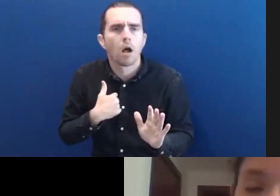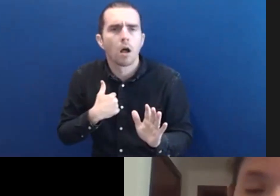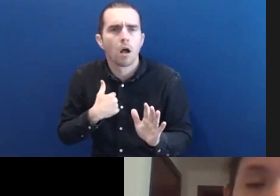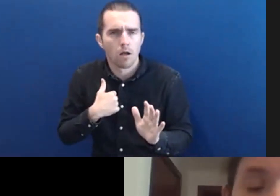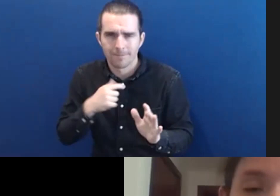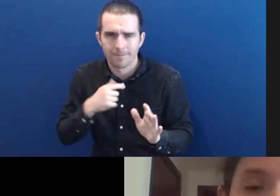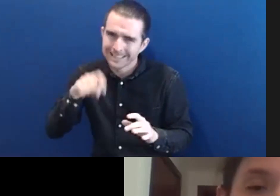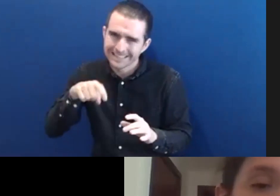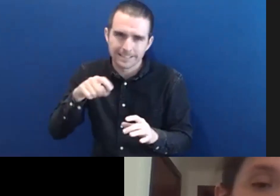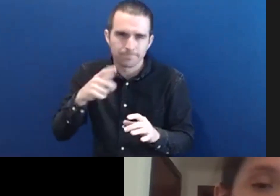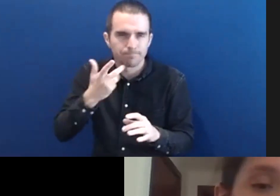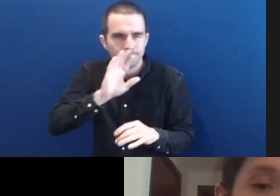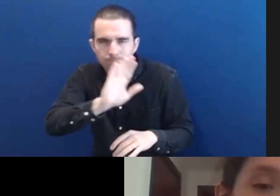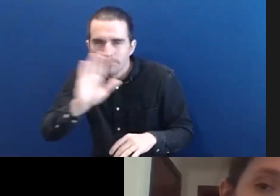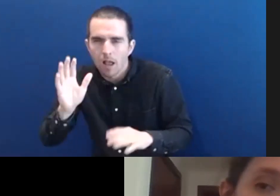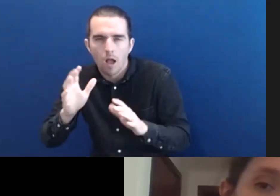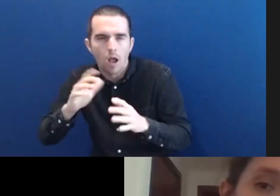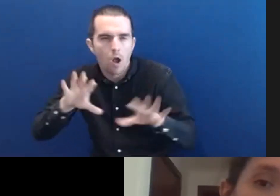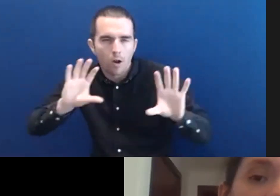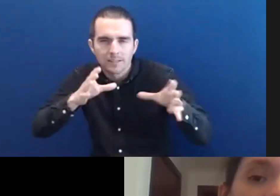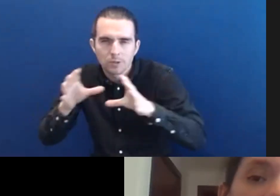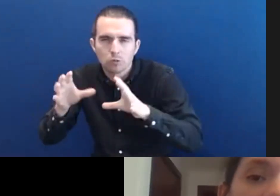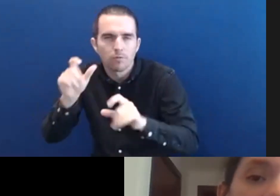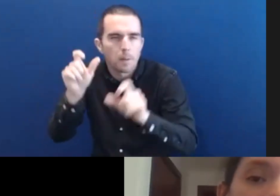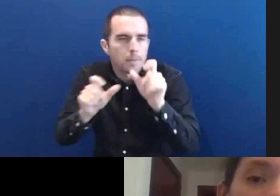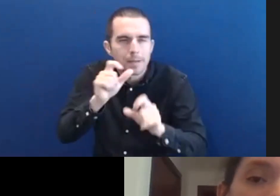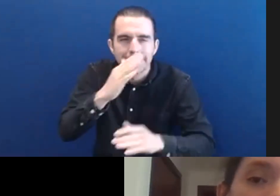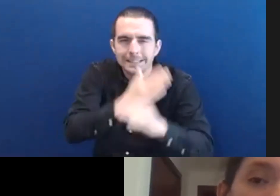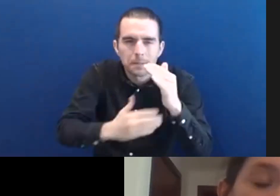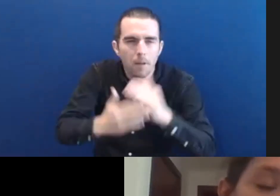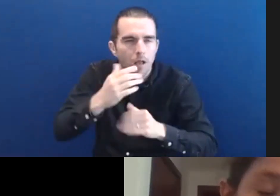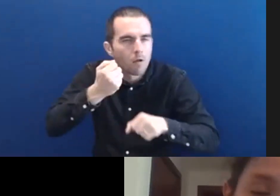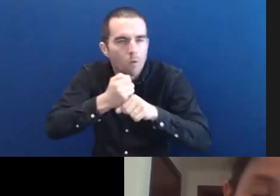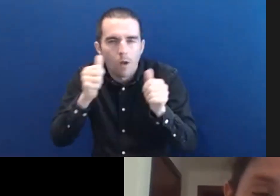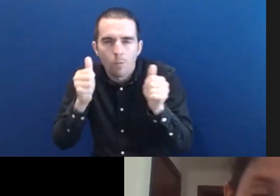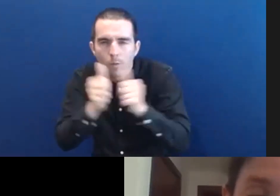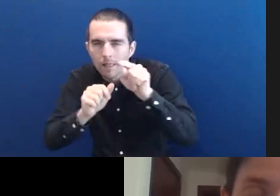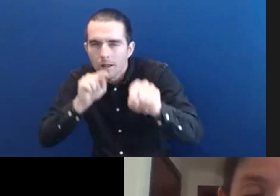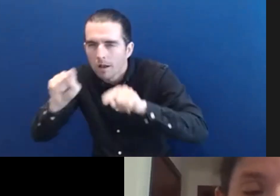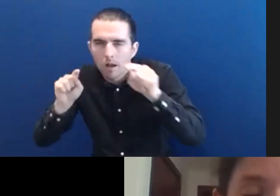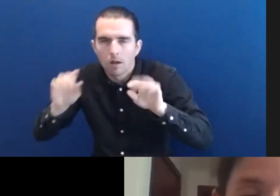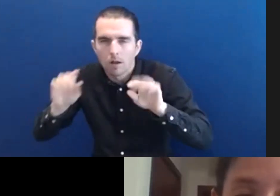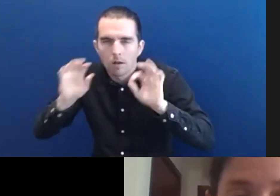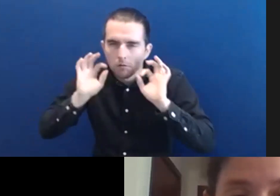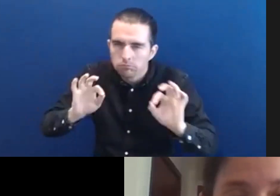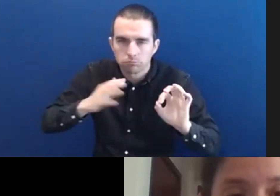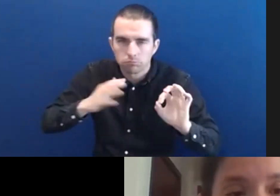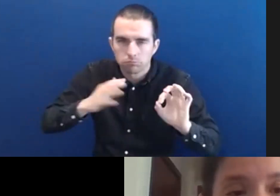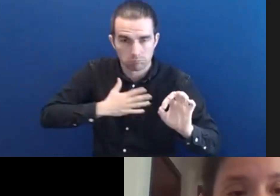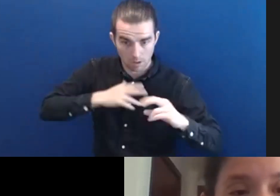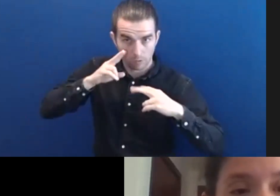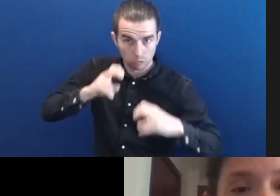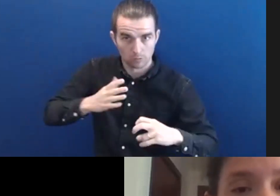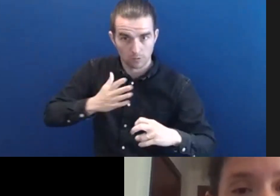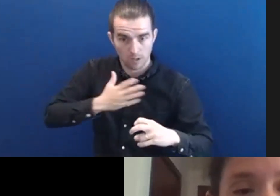on protecting our rights is accessible to everyone. So yeah, spaces like this and continuing the